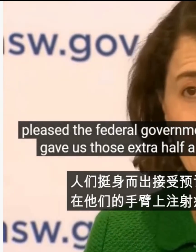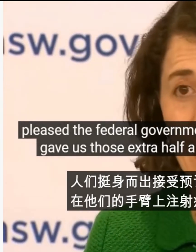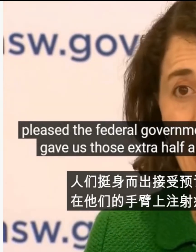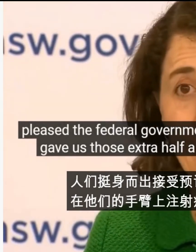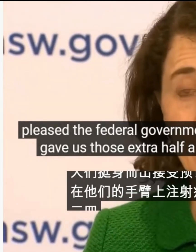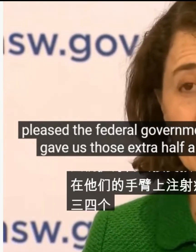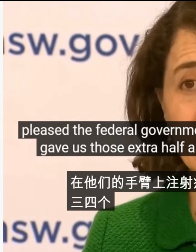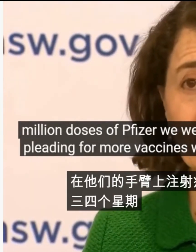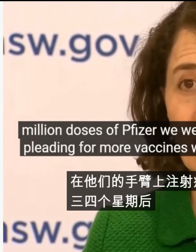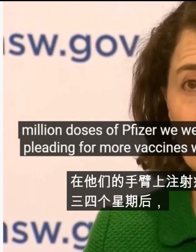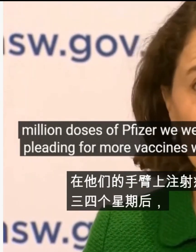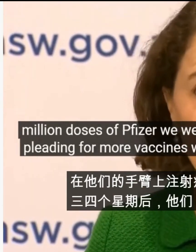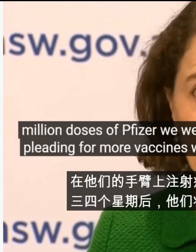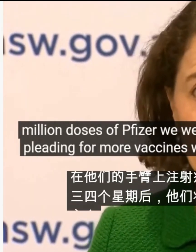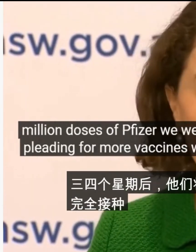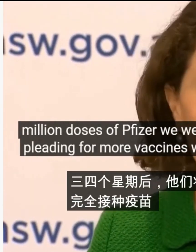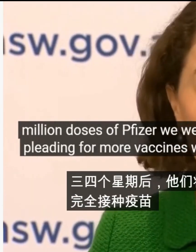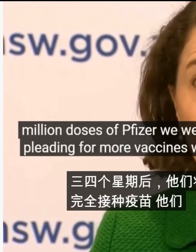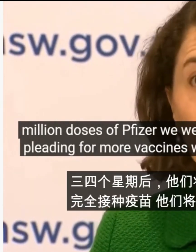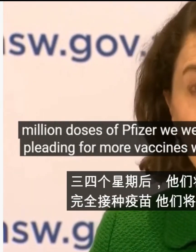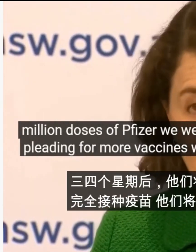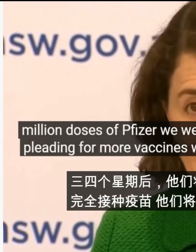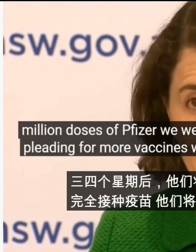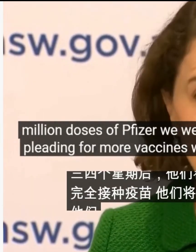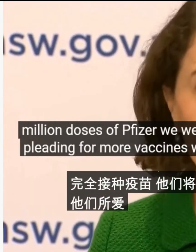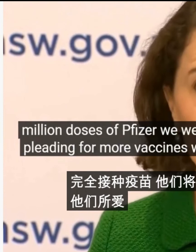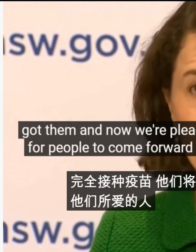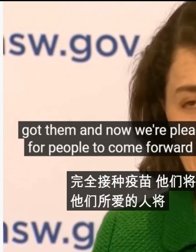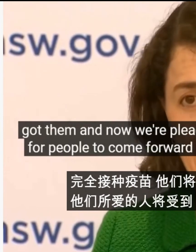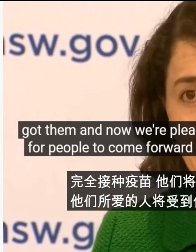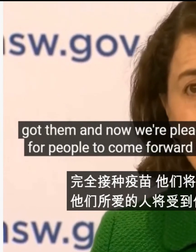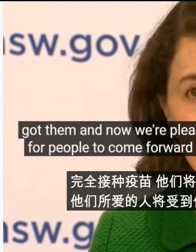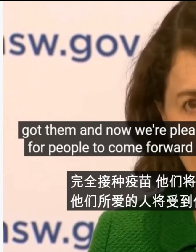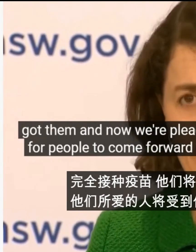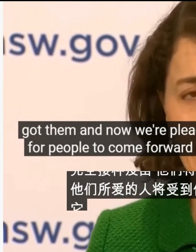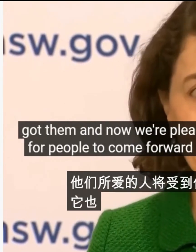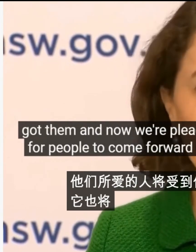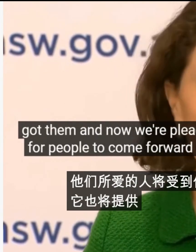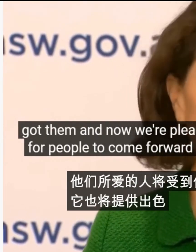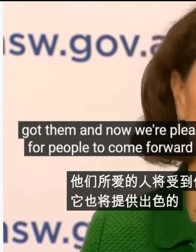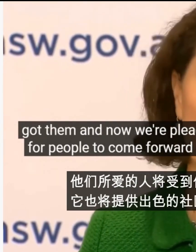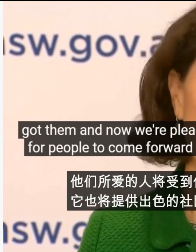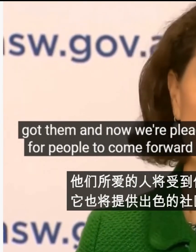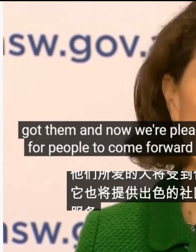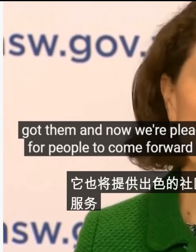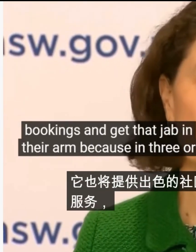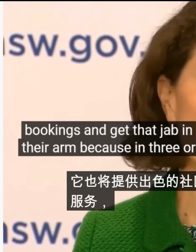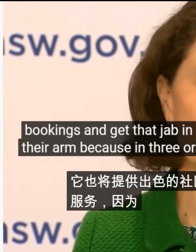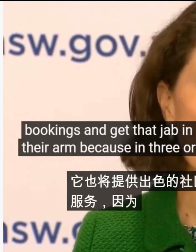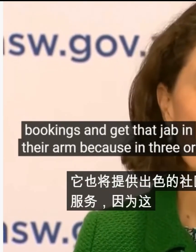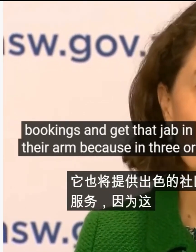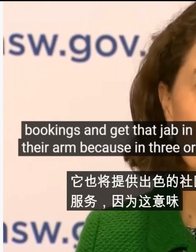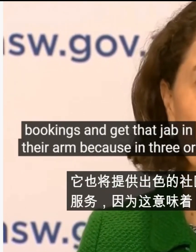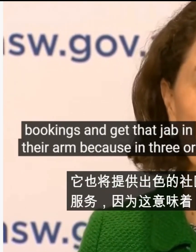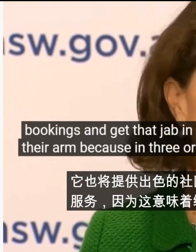their arm, because in 3 or 4 weeks' time they'll be fully vaccinated, they'll be protected, their loved ones will be protected, but it will also do a great community